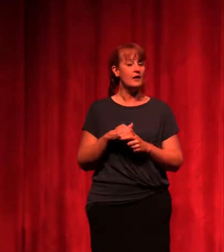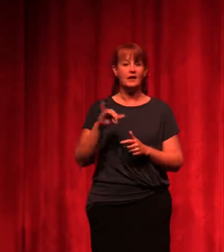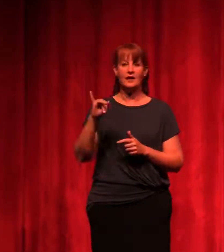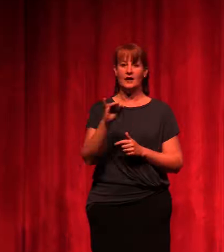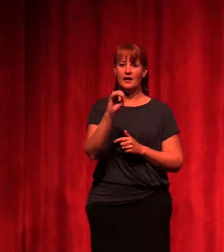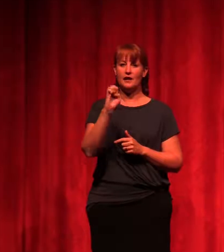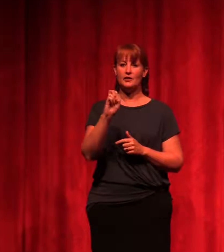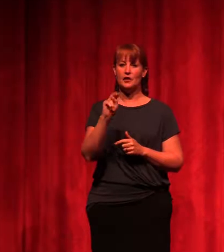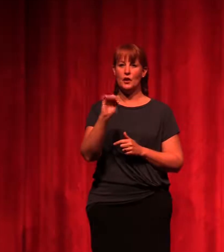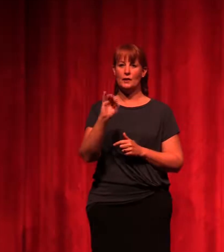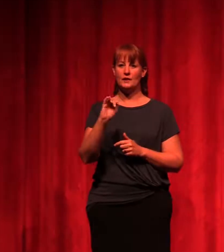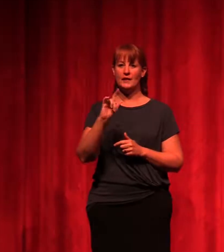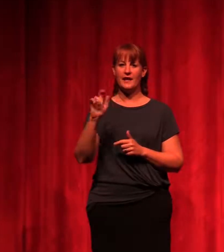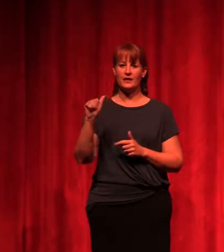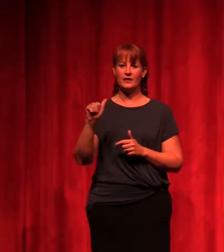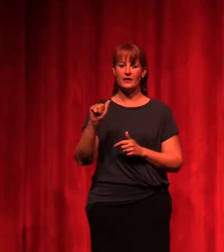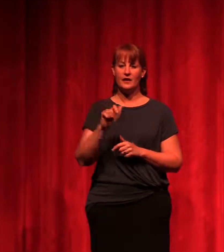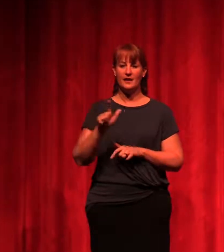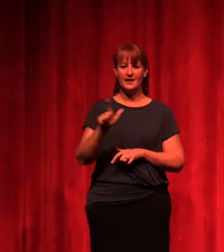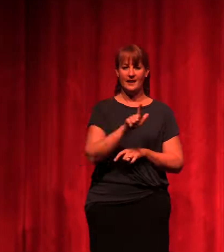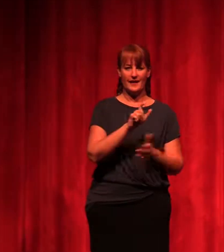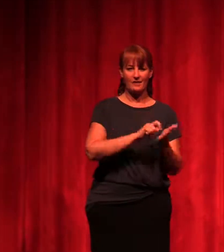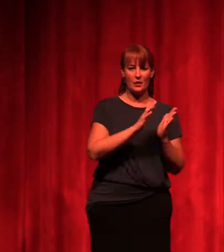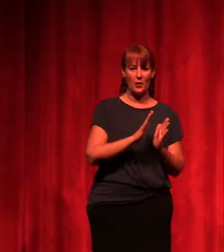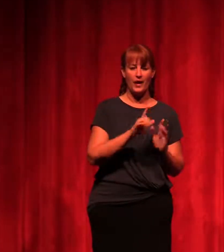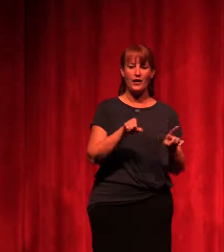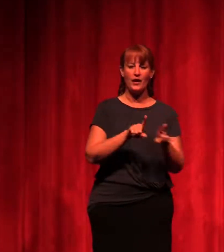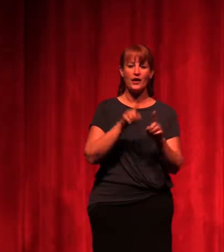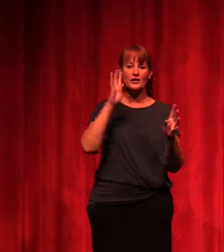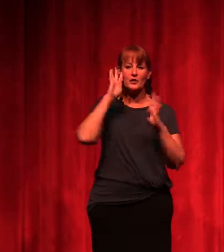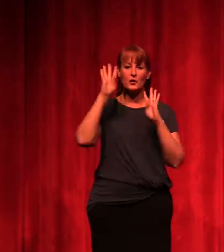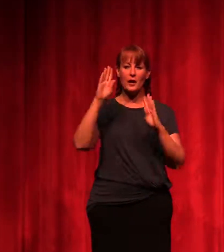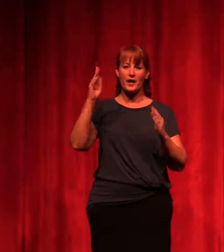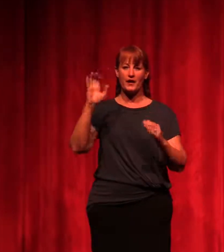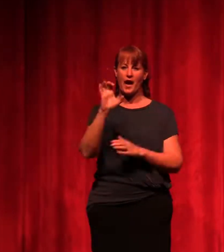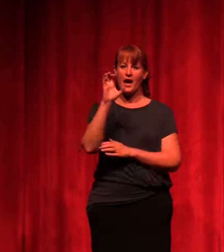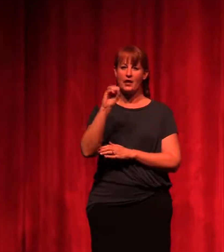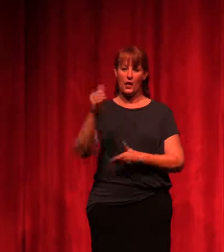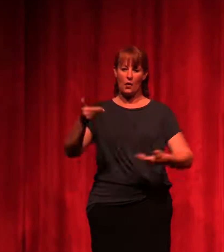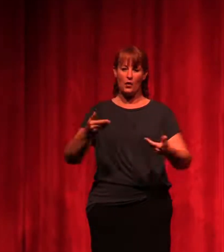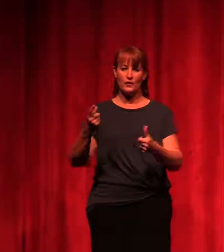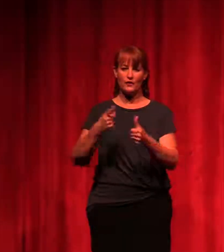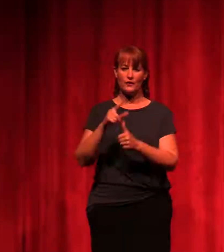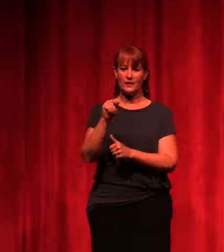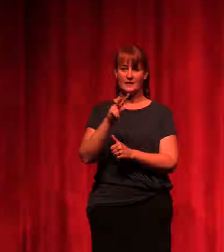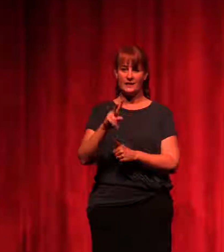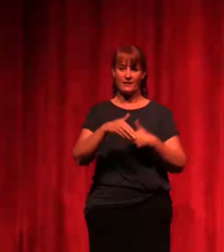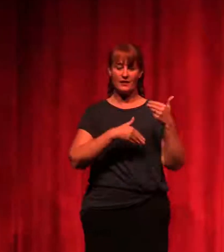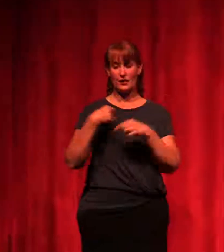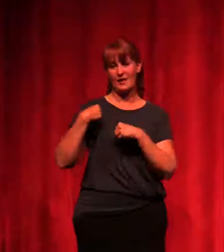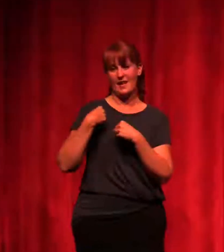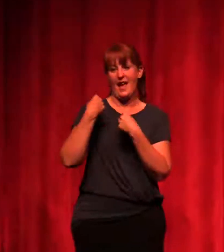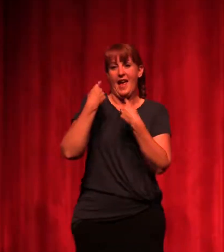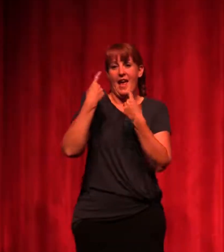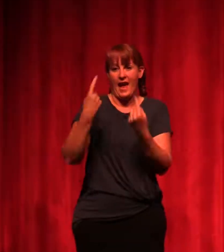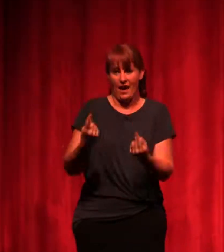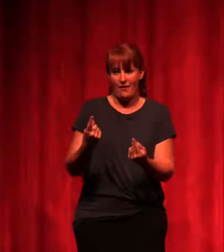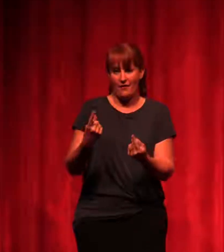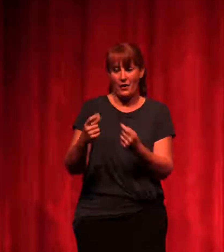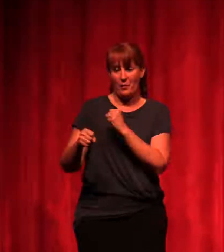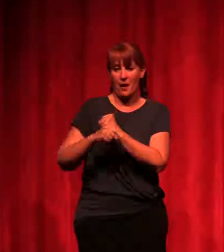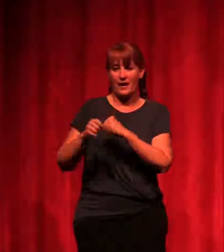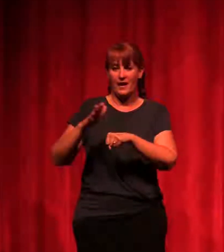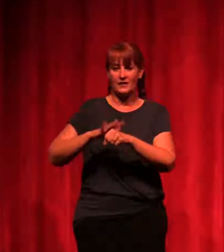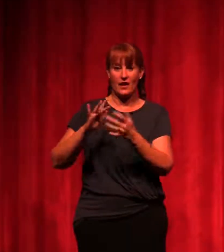Joe Nickell is a lefty writer and the creator and co-host of the first television series ever broadcast on